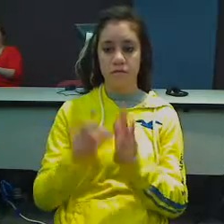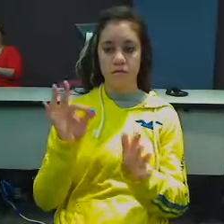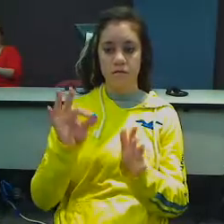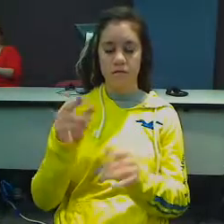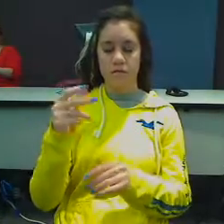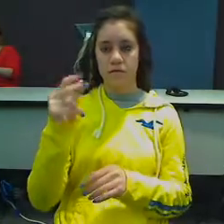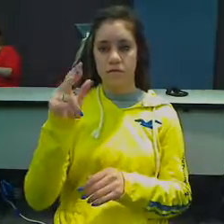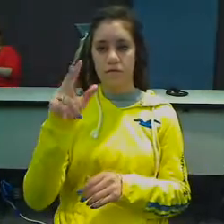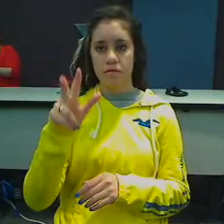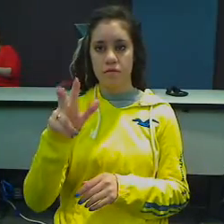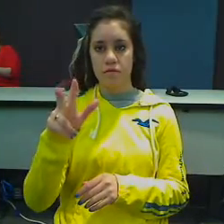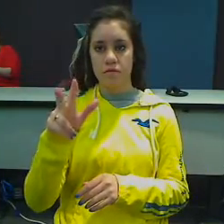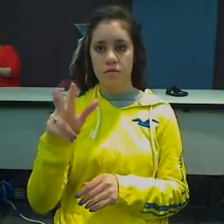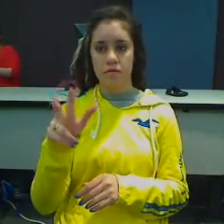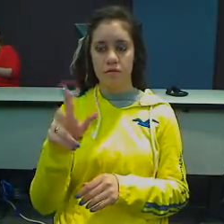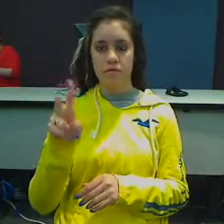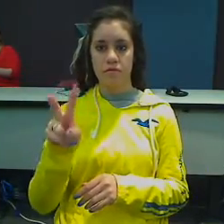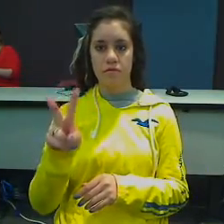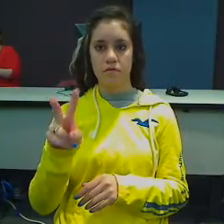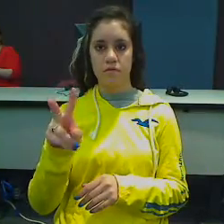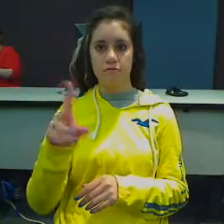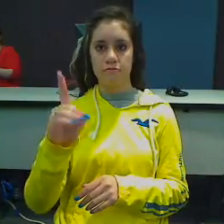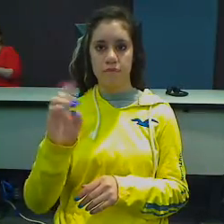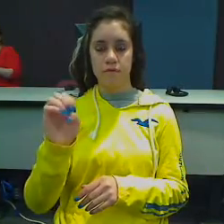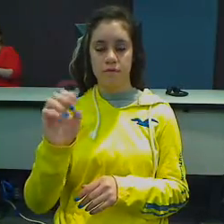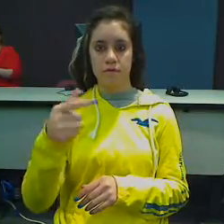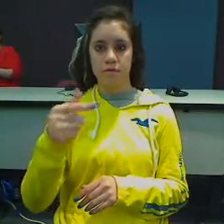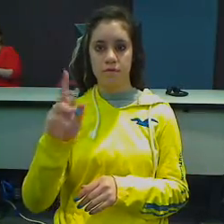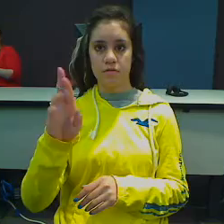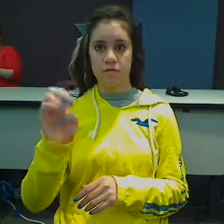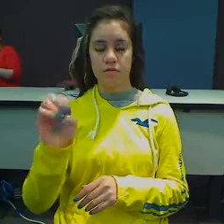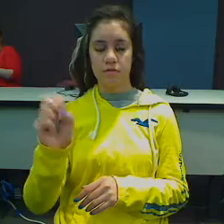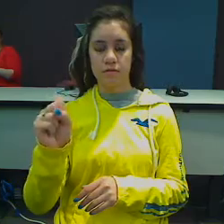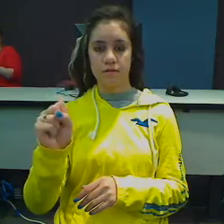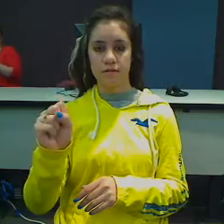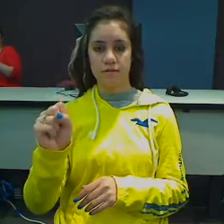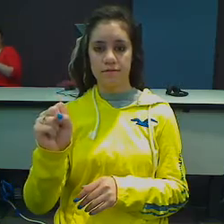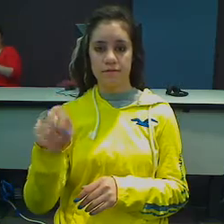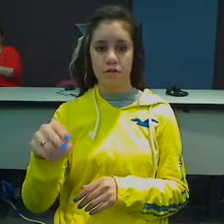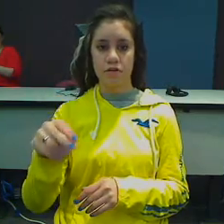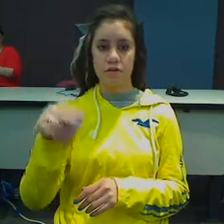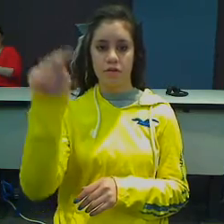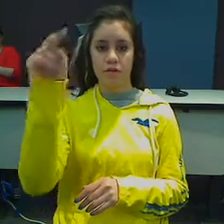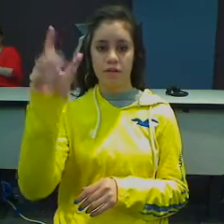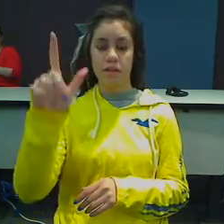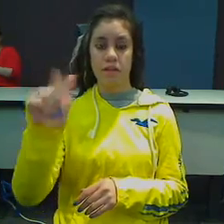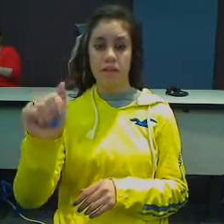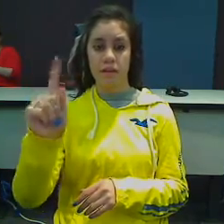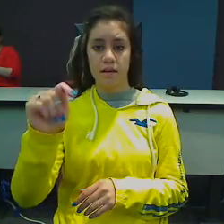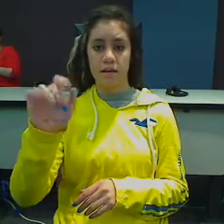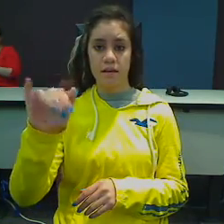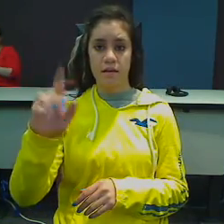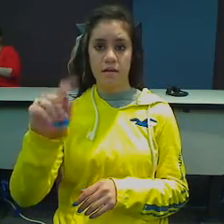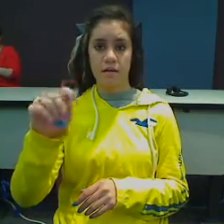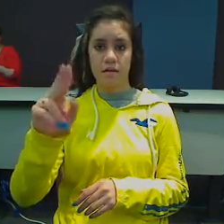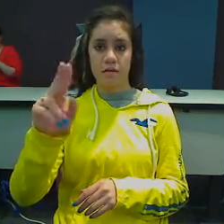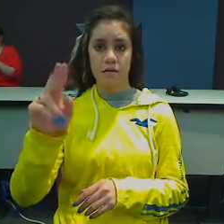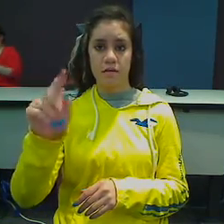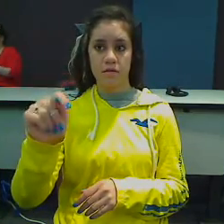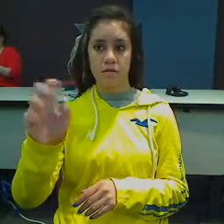mind because we will be using it a lot. Latitude is one of the very basic locational